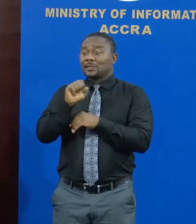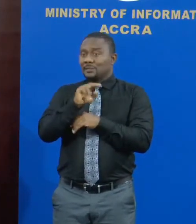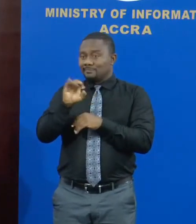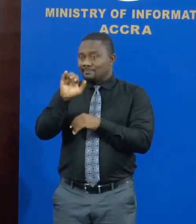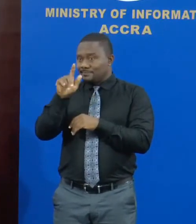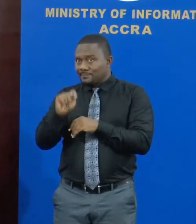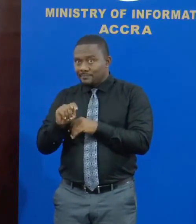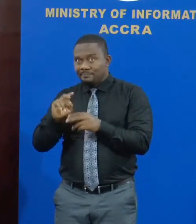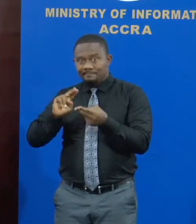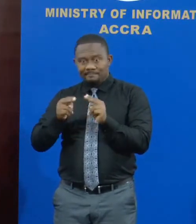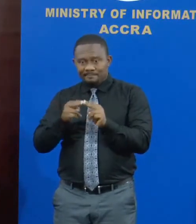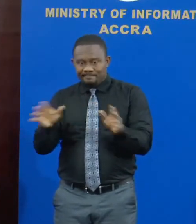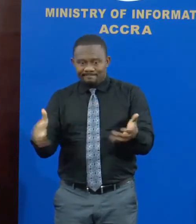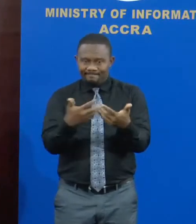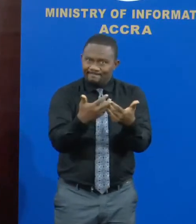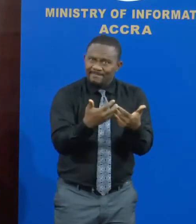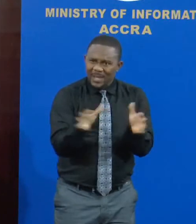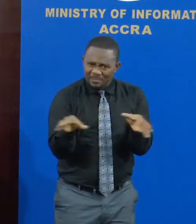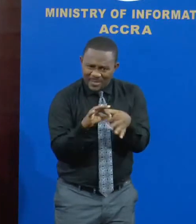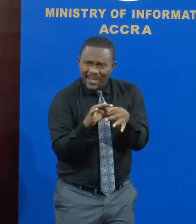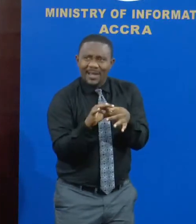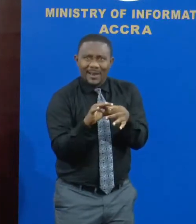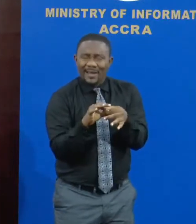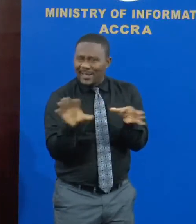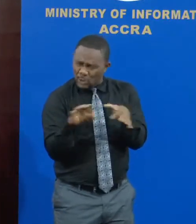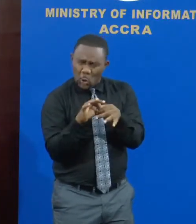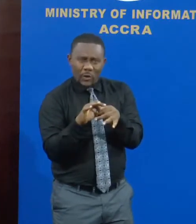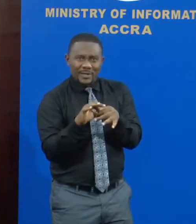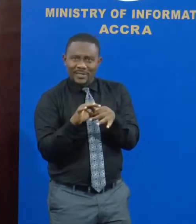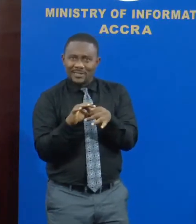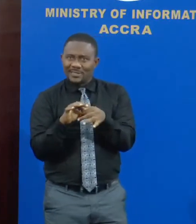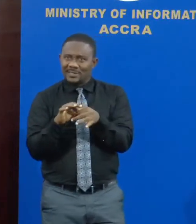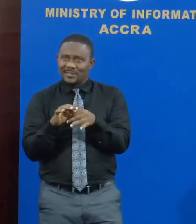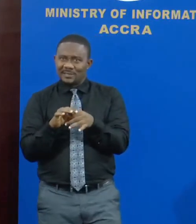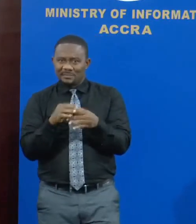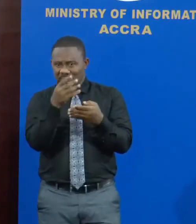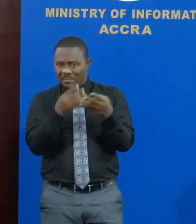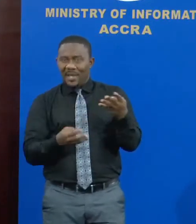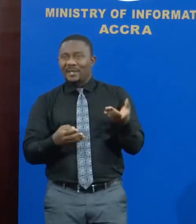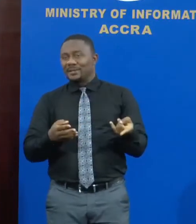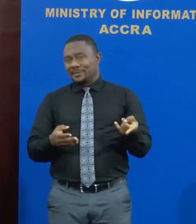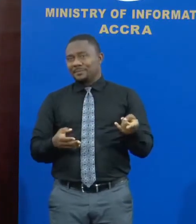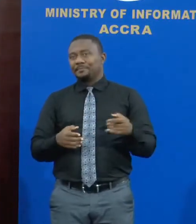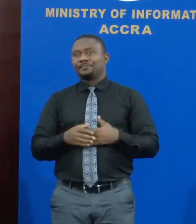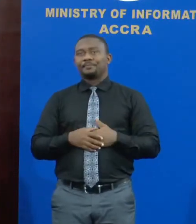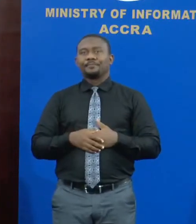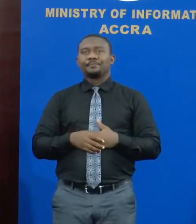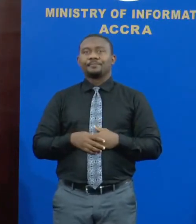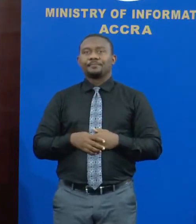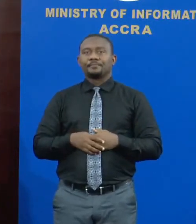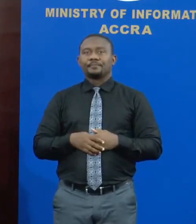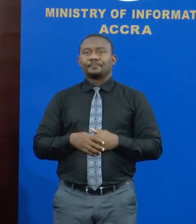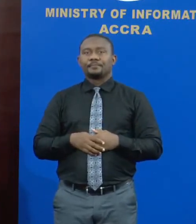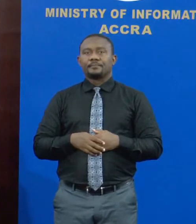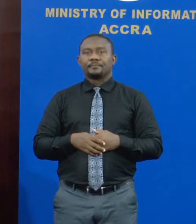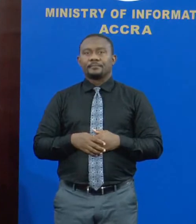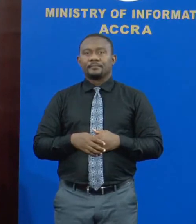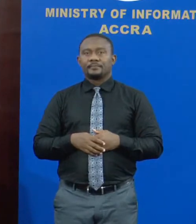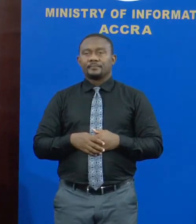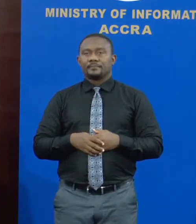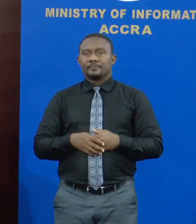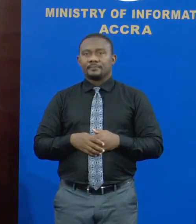captured and made part of their Ghana card registration record. For